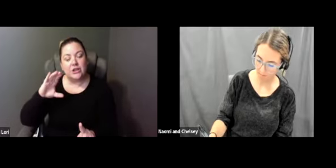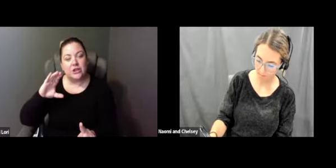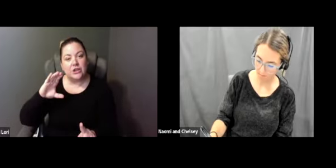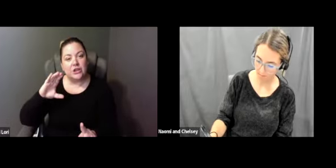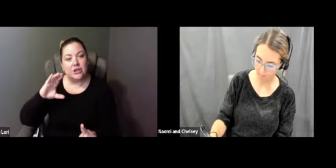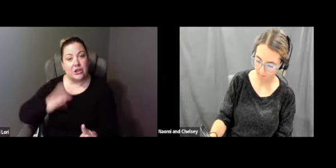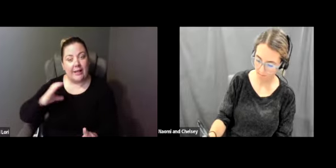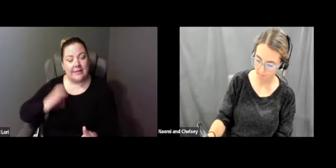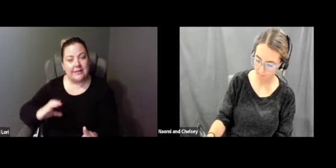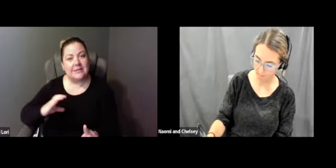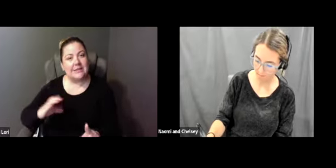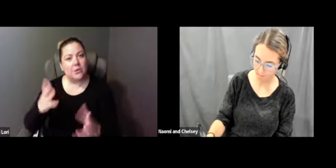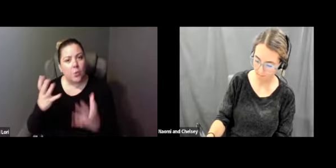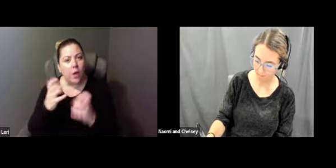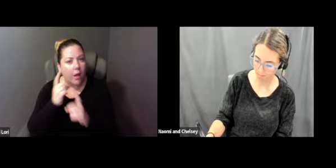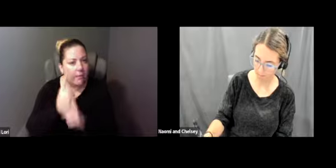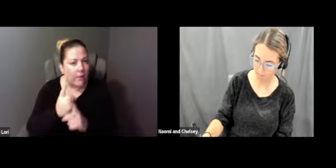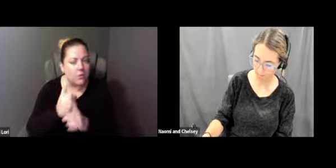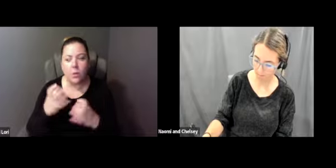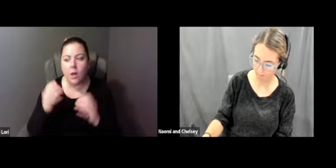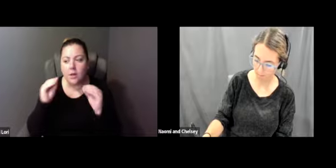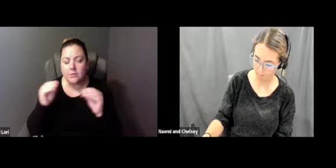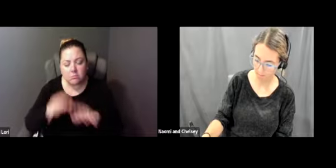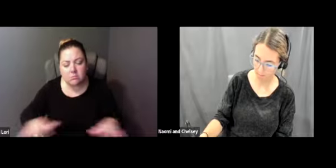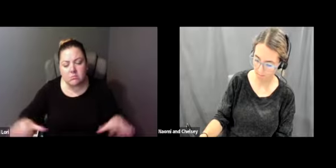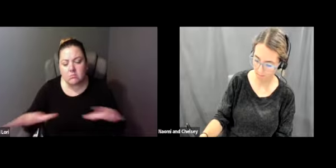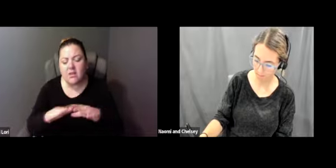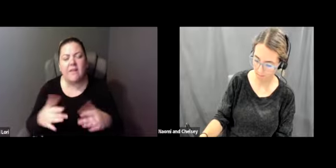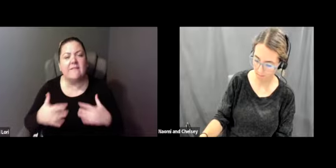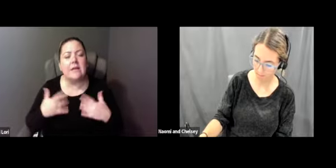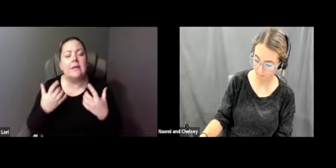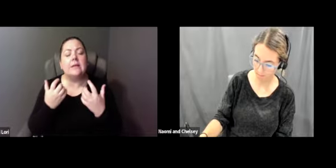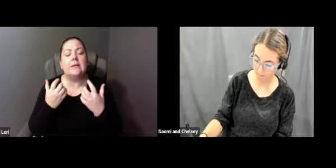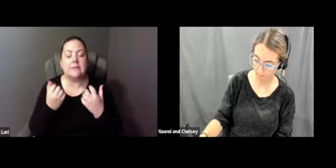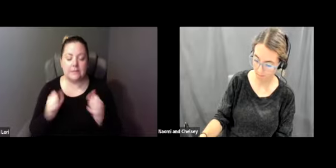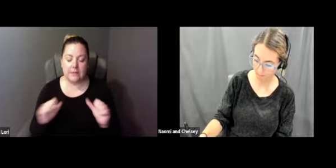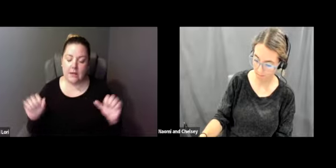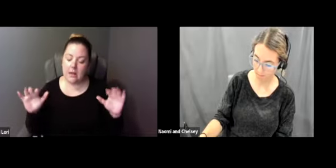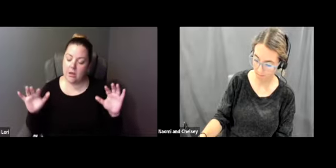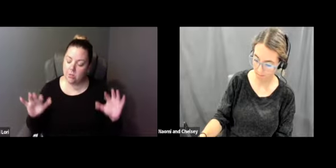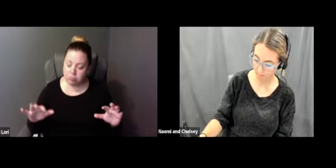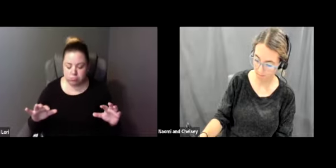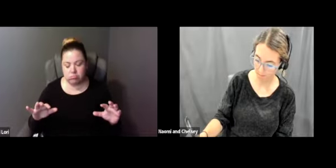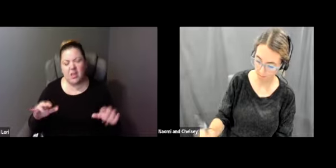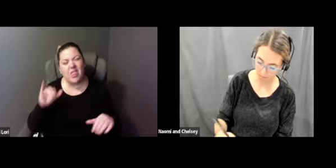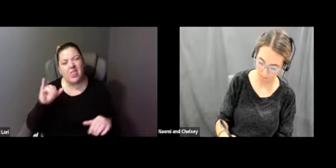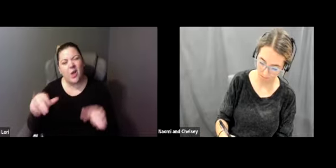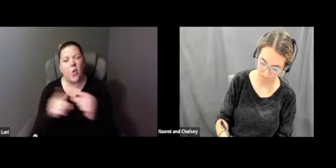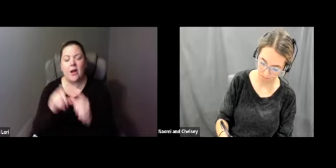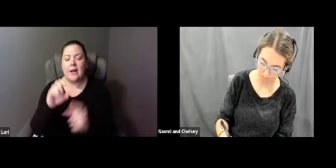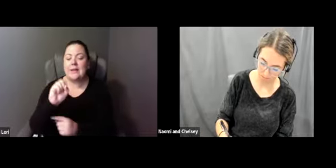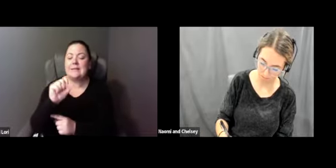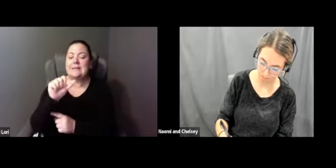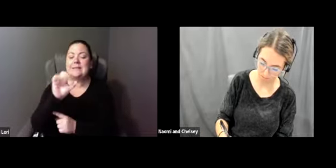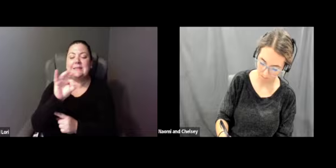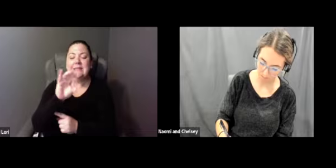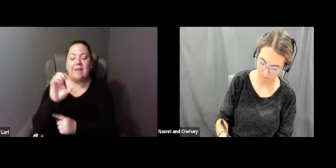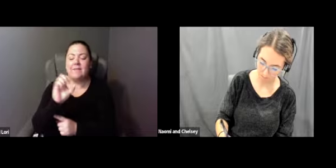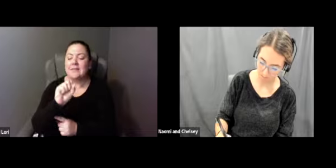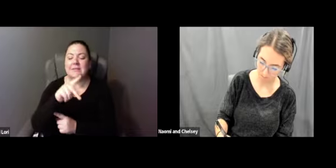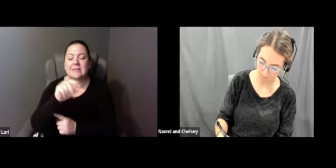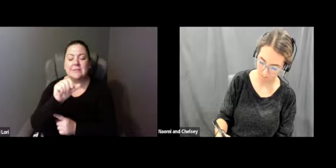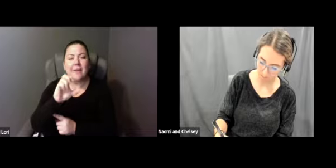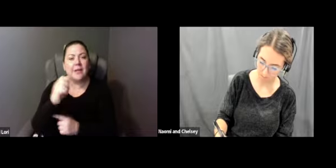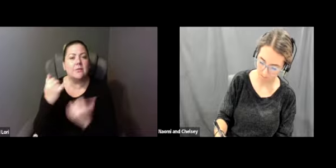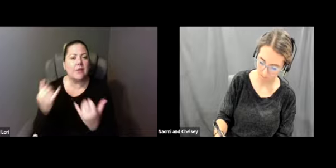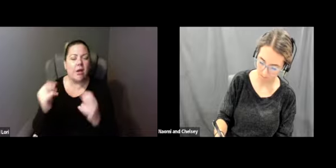space where people feel safe. And, I know right now, creating safe spaces is something that we're trying to reevaluate the